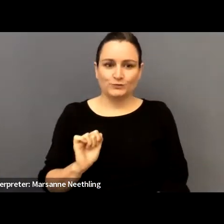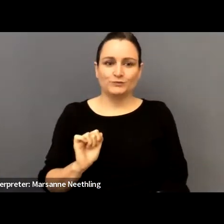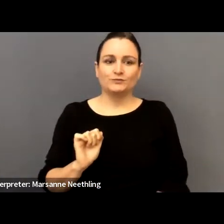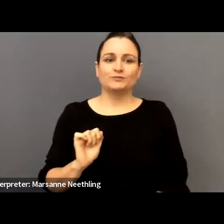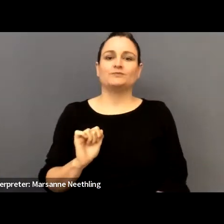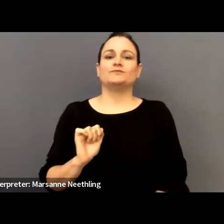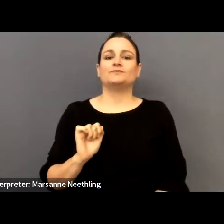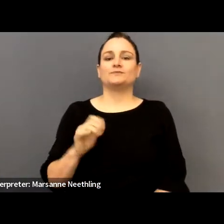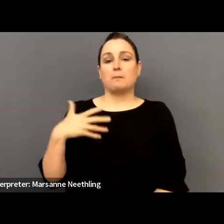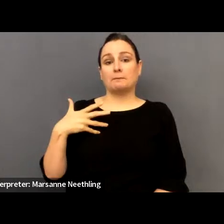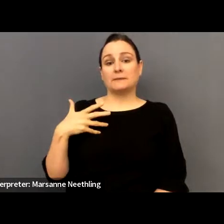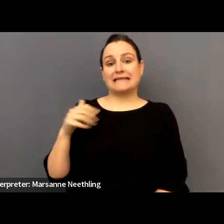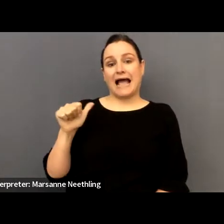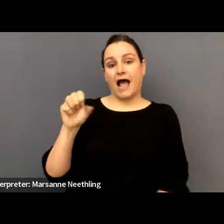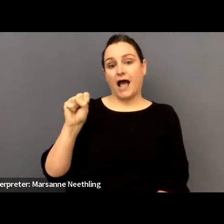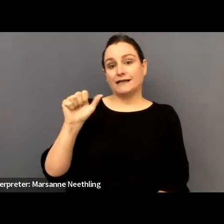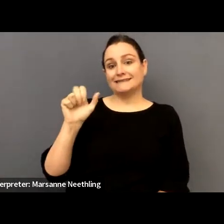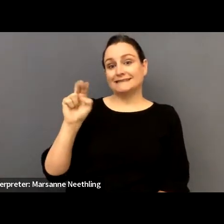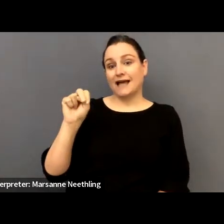Ms. Asunder Kachwa,